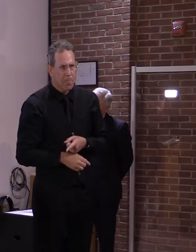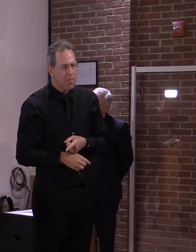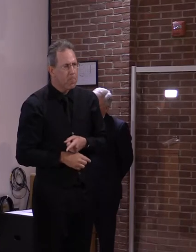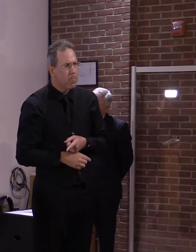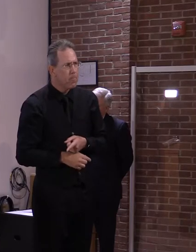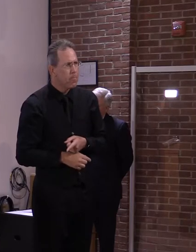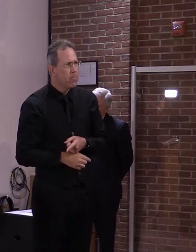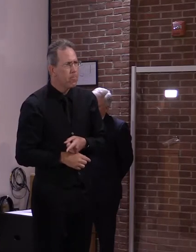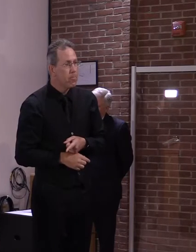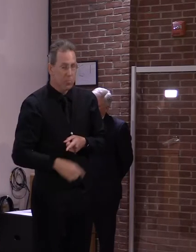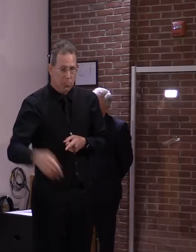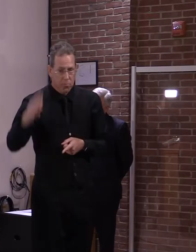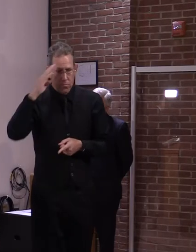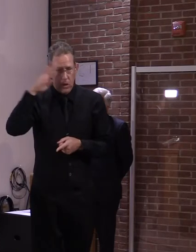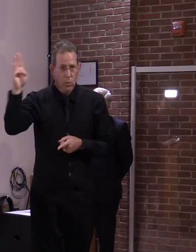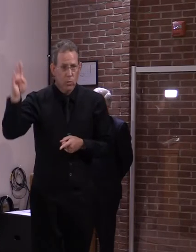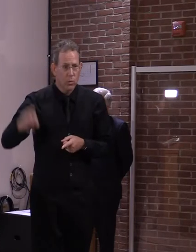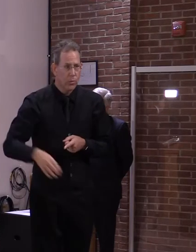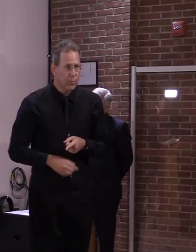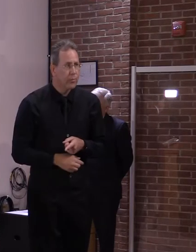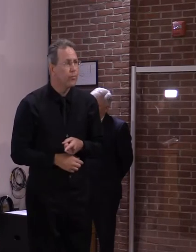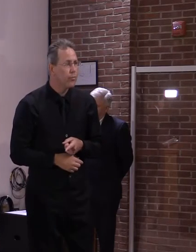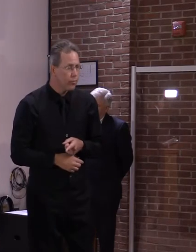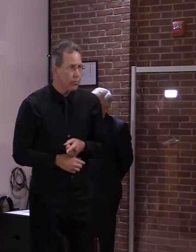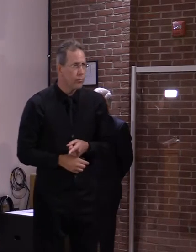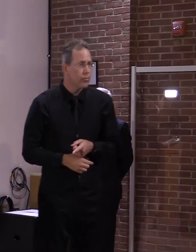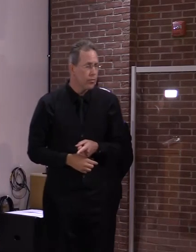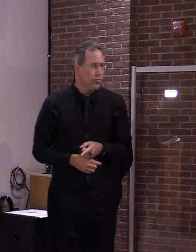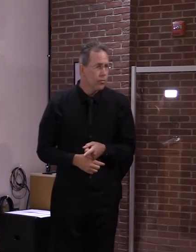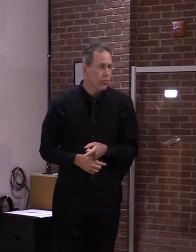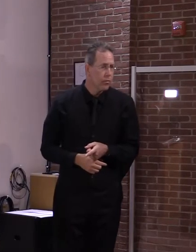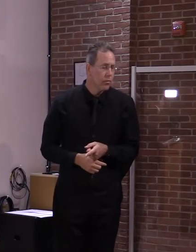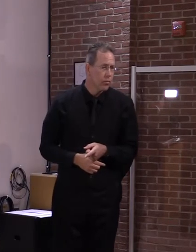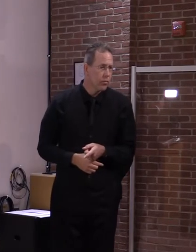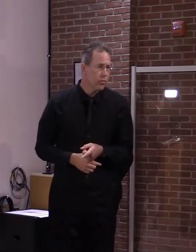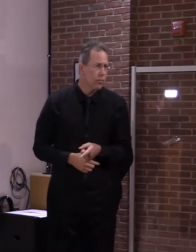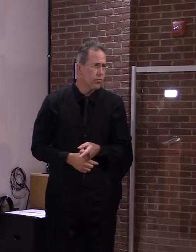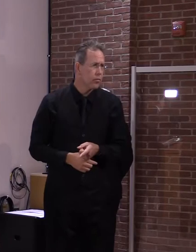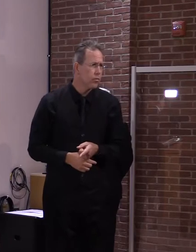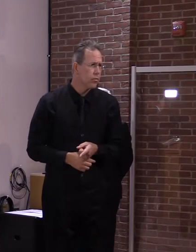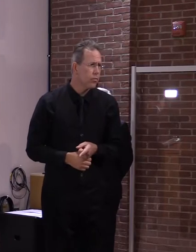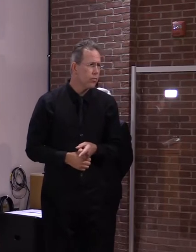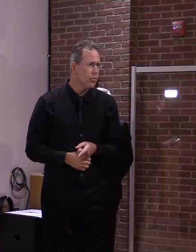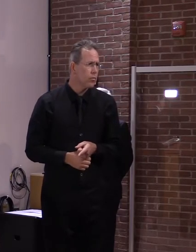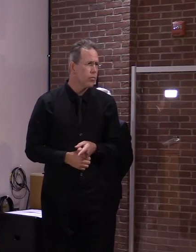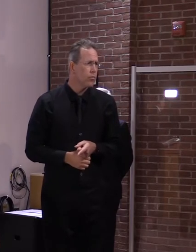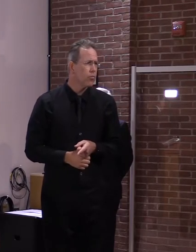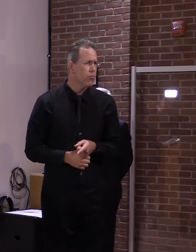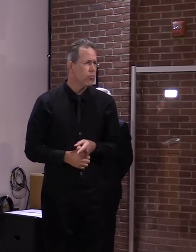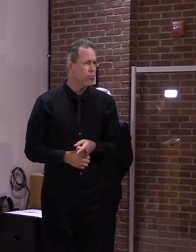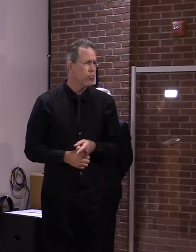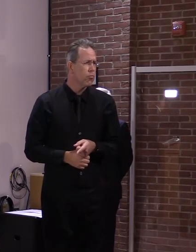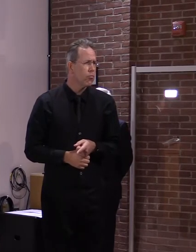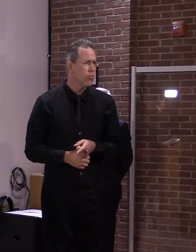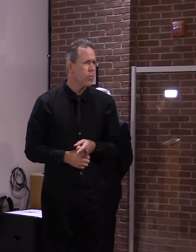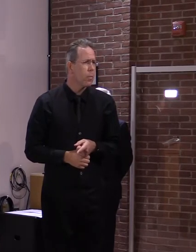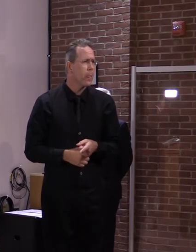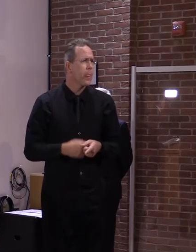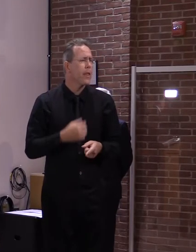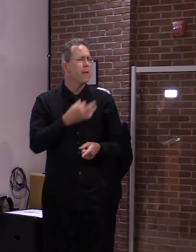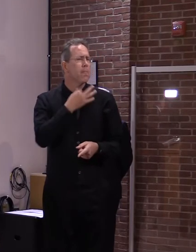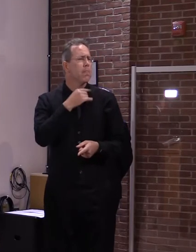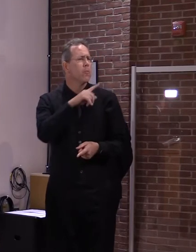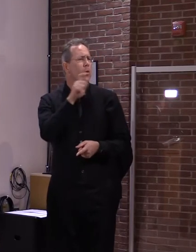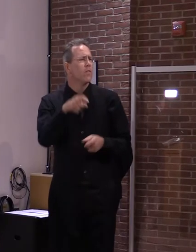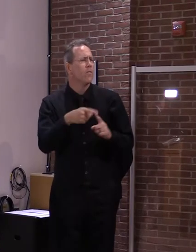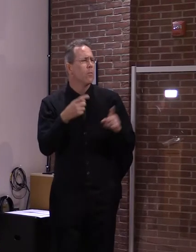Hi, thanks for taking my call. Mike Pulowski, True North Reports. In regards to the CDC reported vaccine